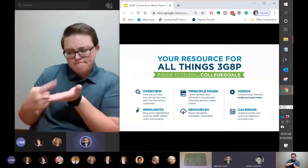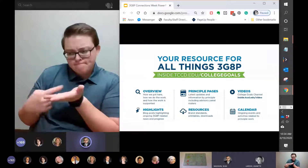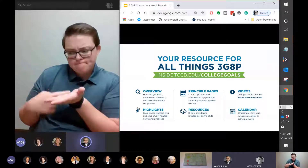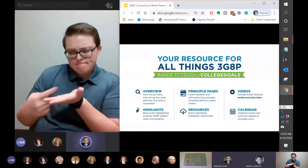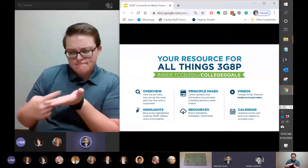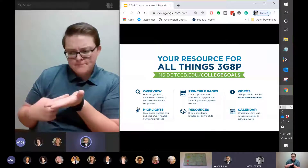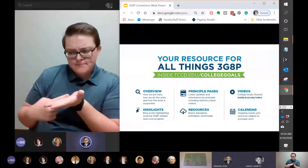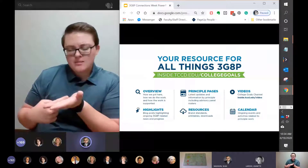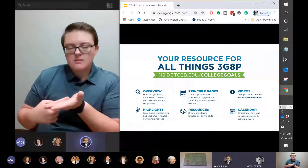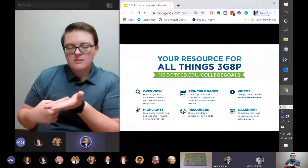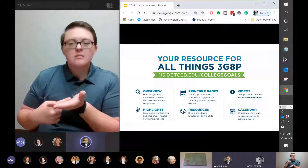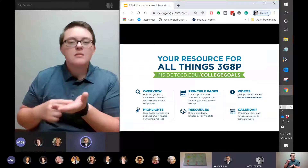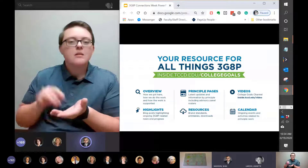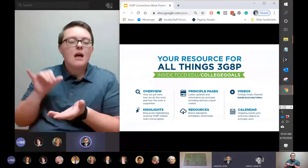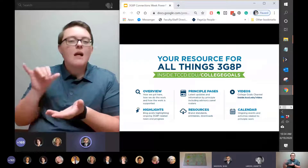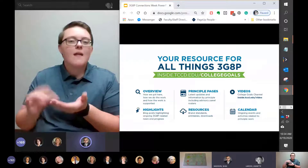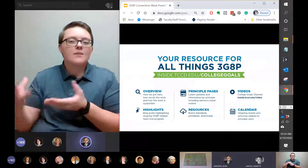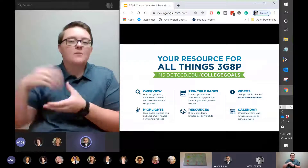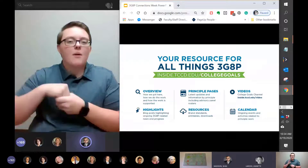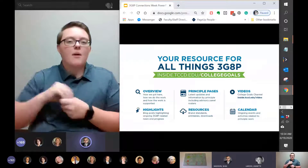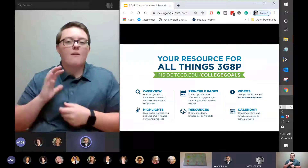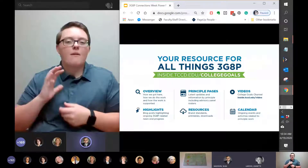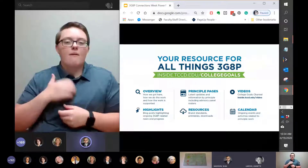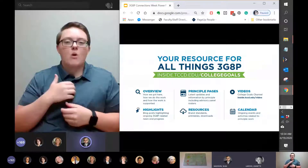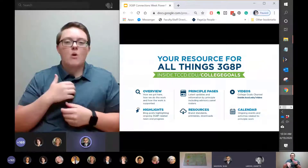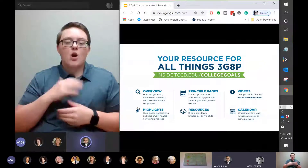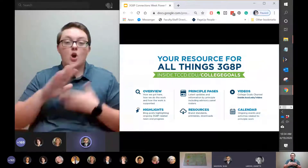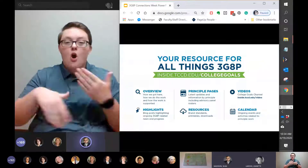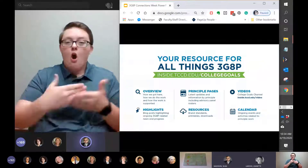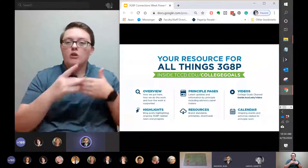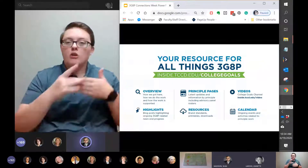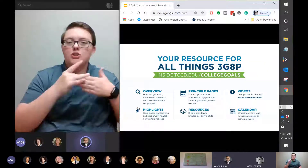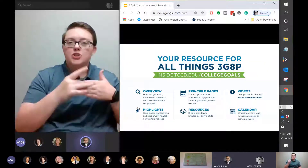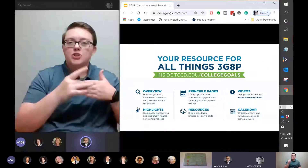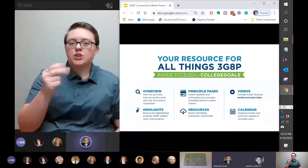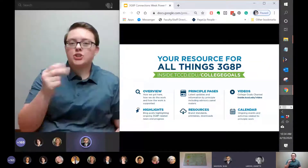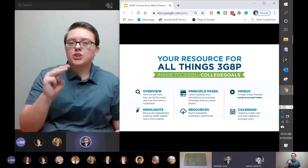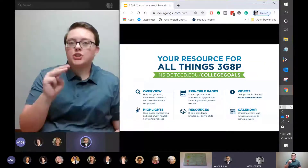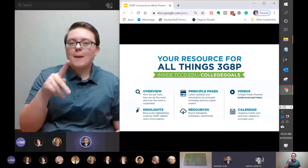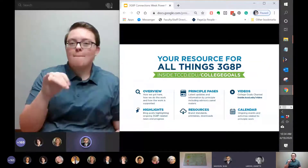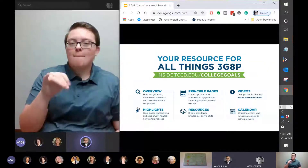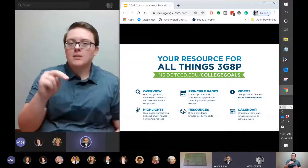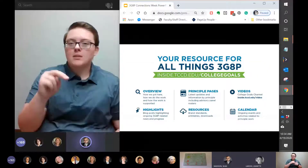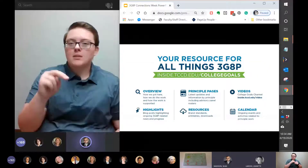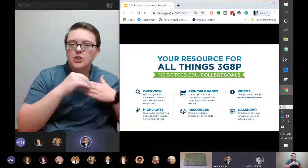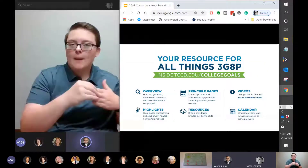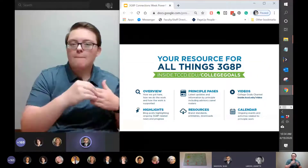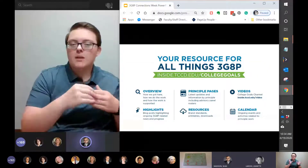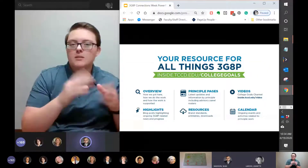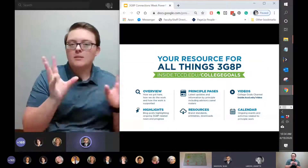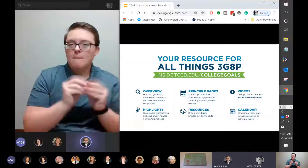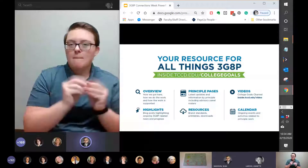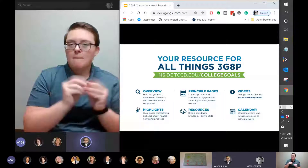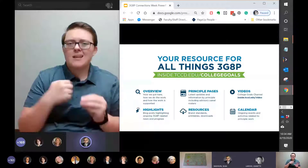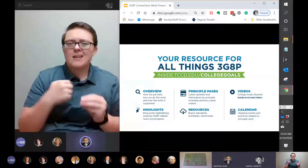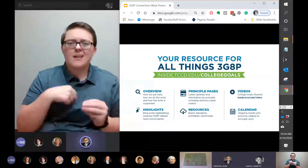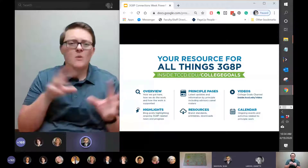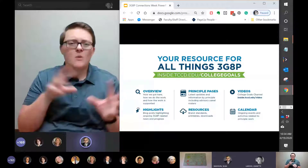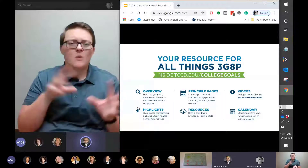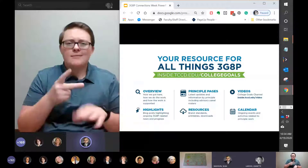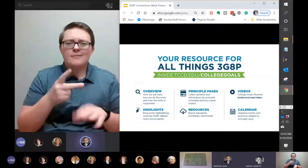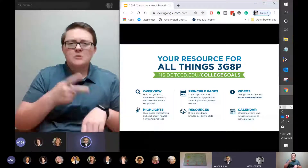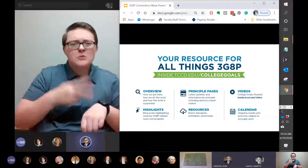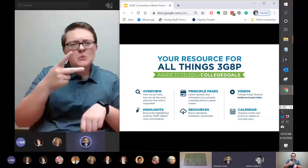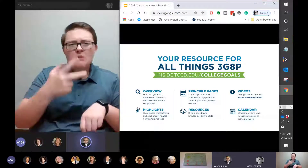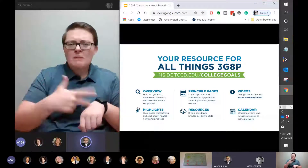as part of our All Champions meeting, and we meet 2 or 3 times a month talking about some of the things that I've